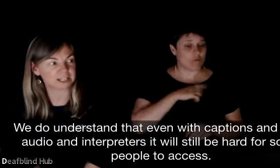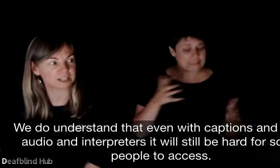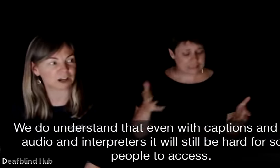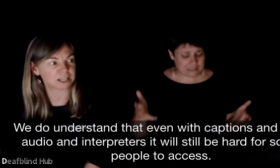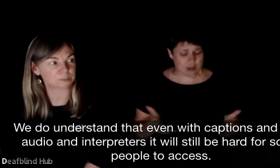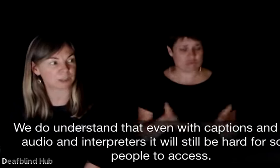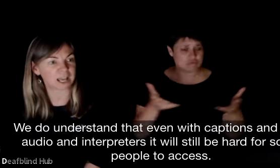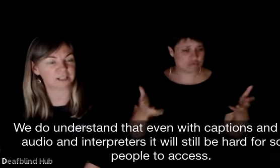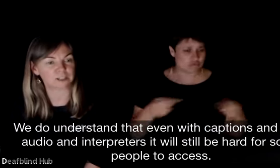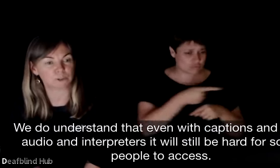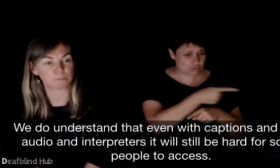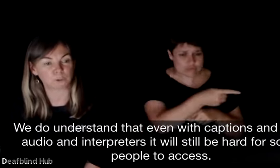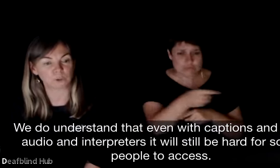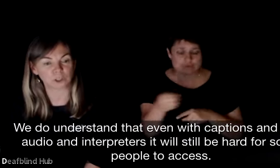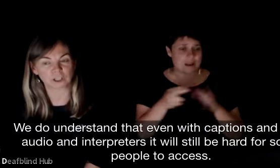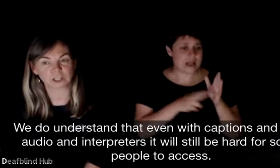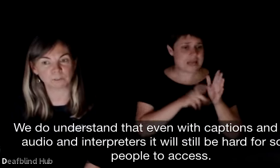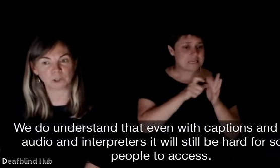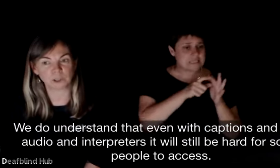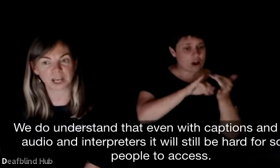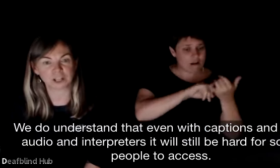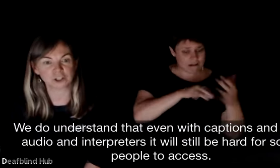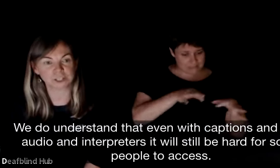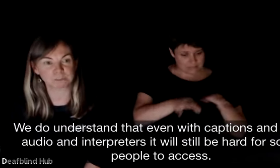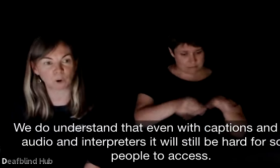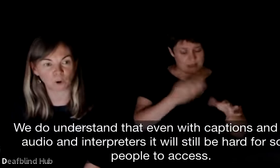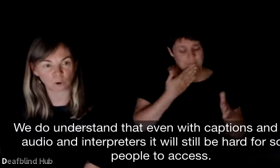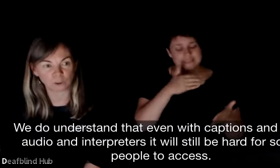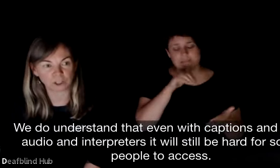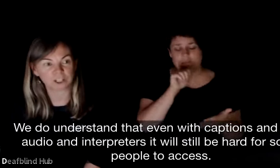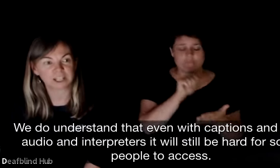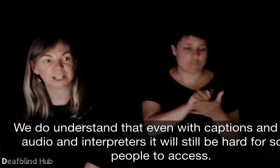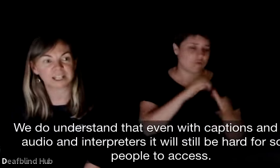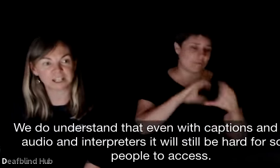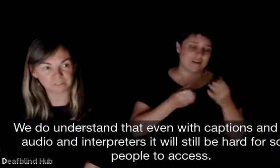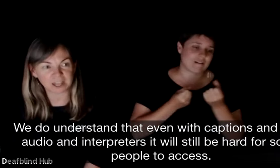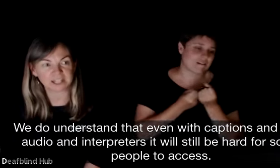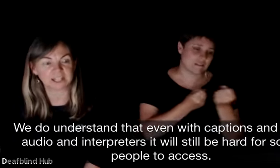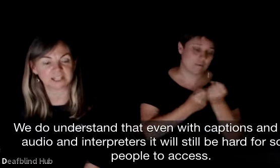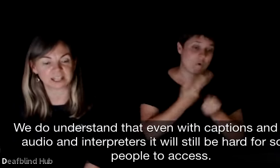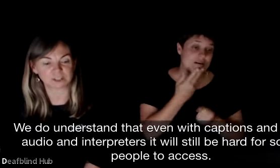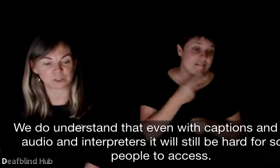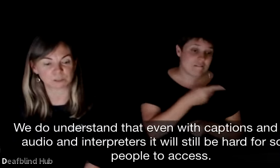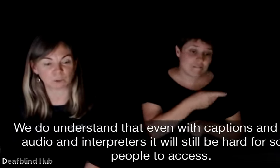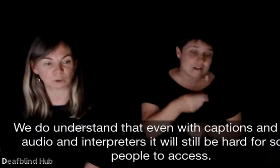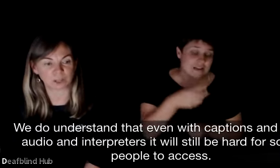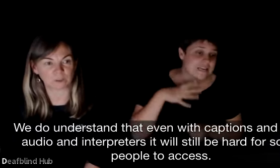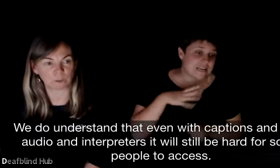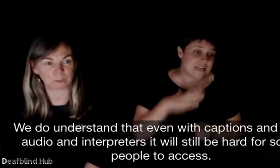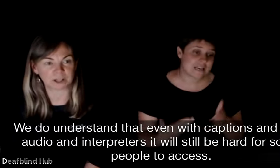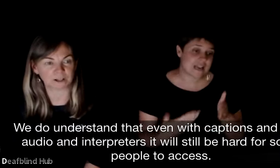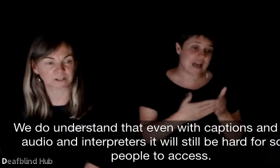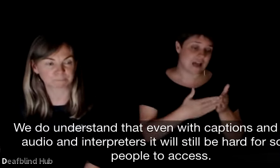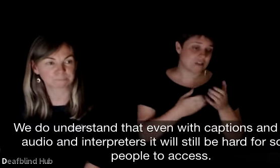their NDIS plan to book communication support if they need the extra support at